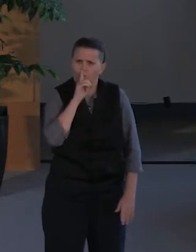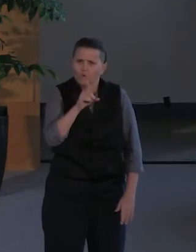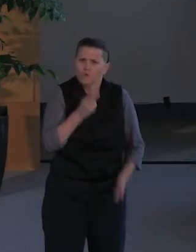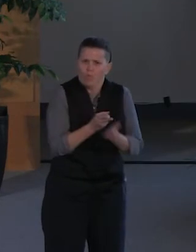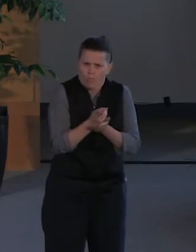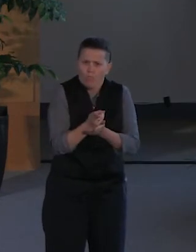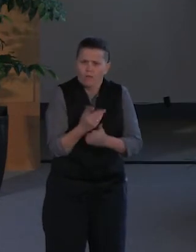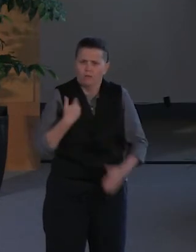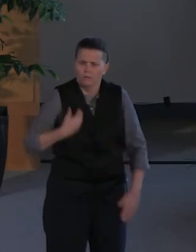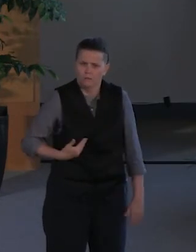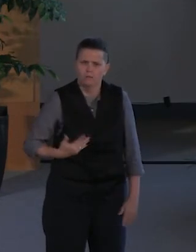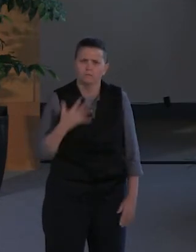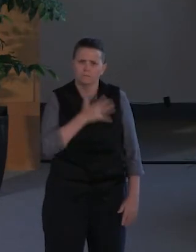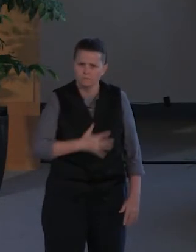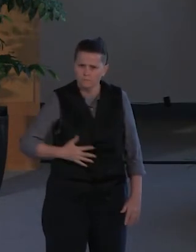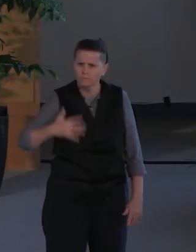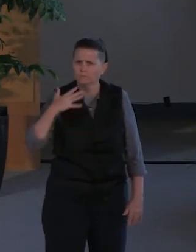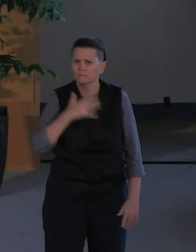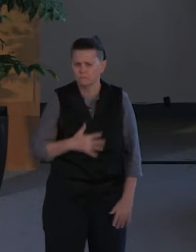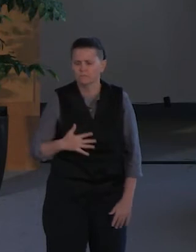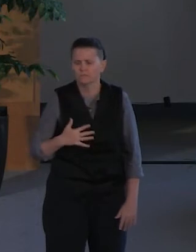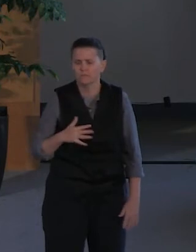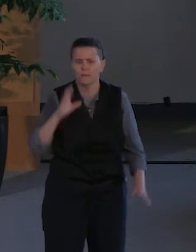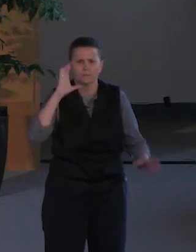And then picture it.